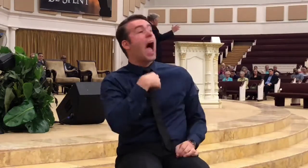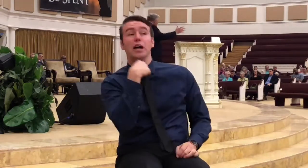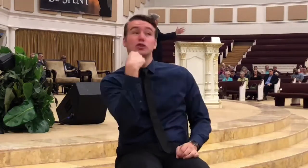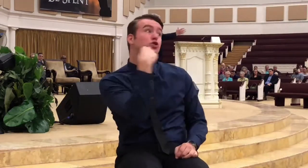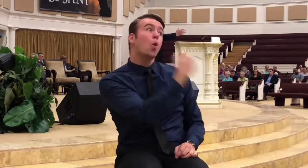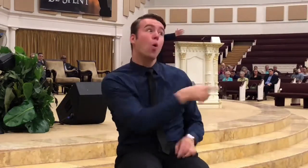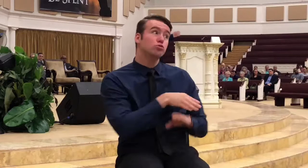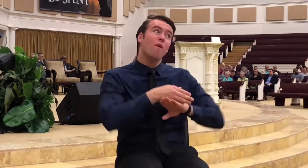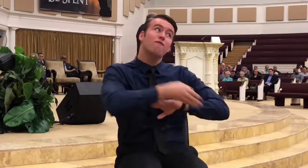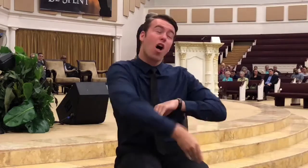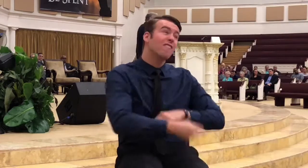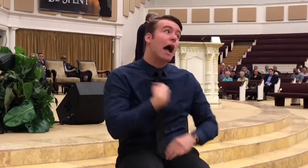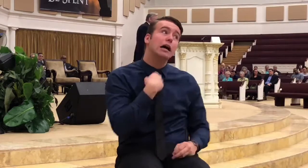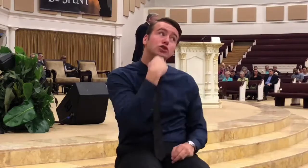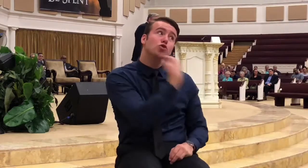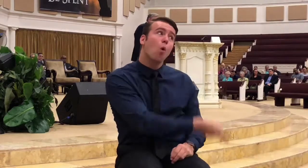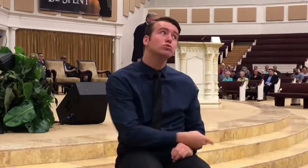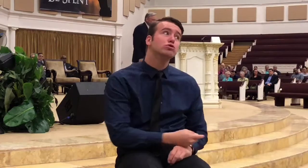told you so.